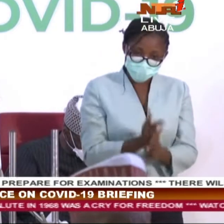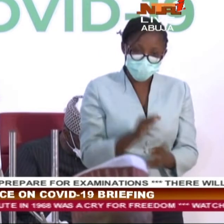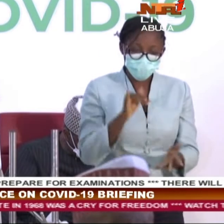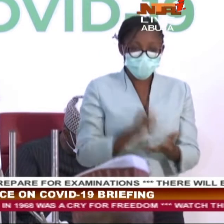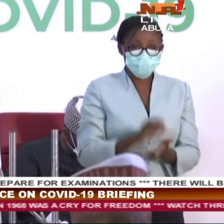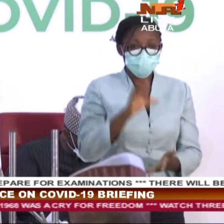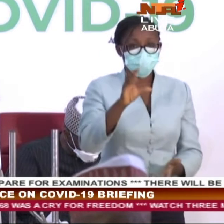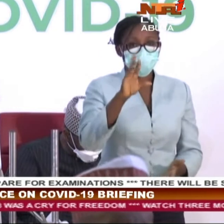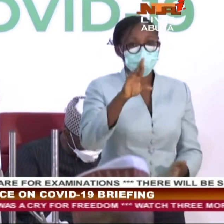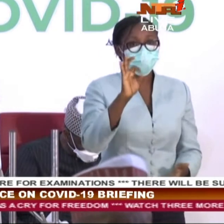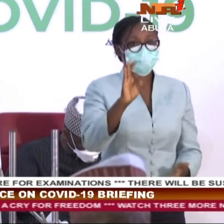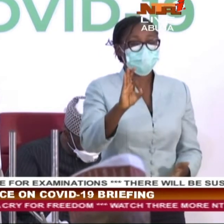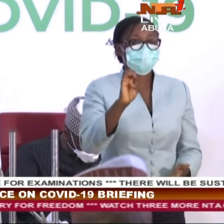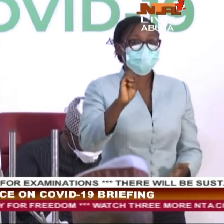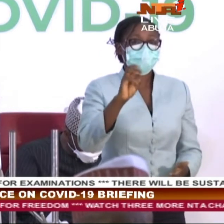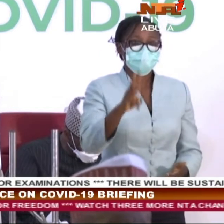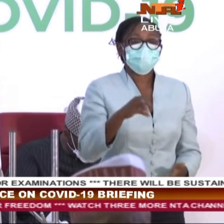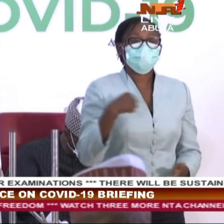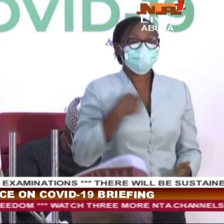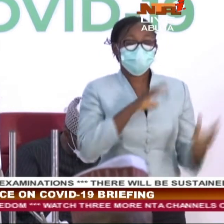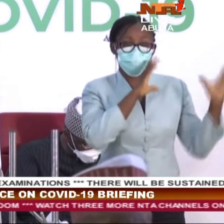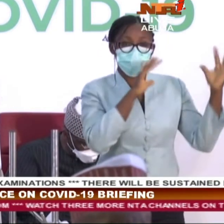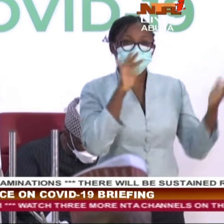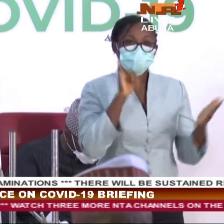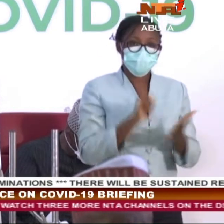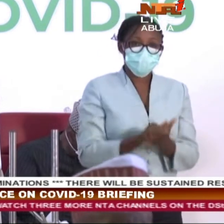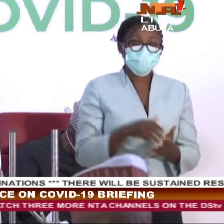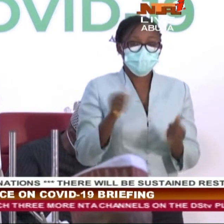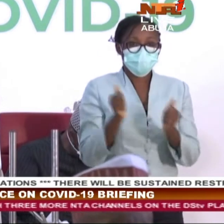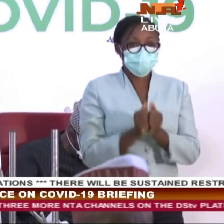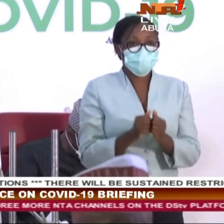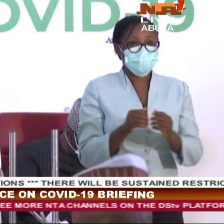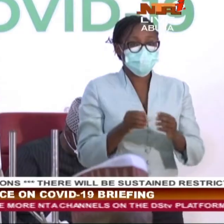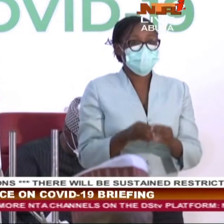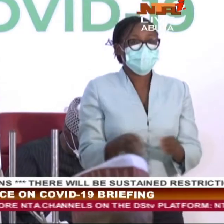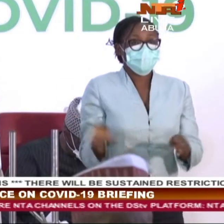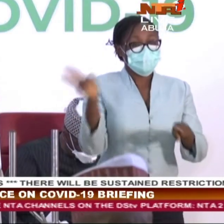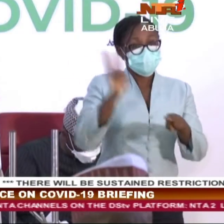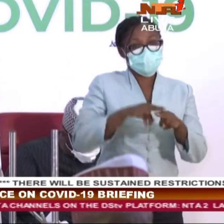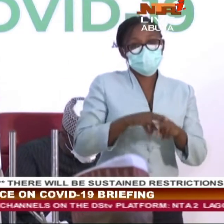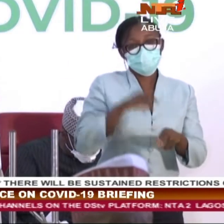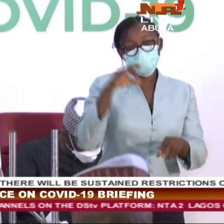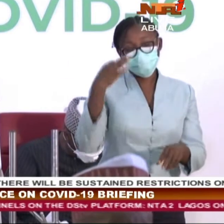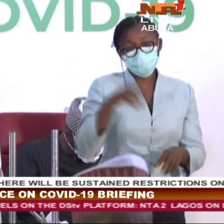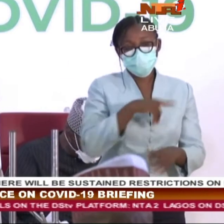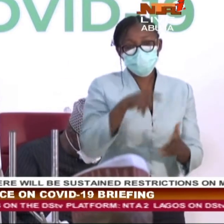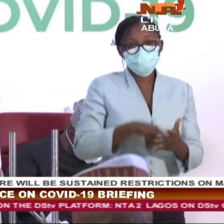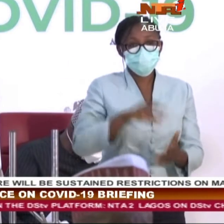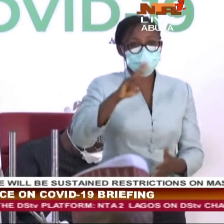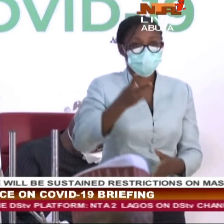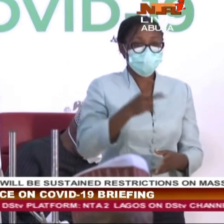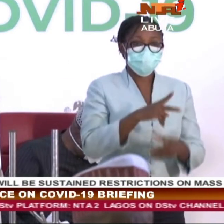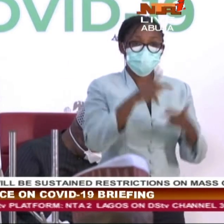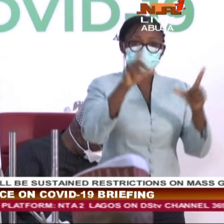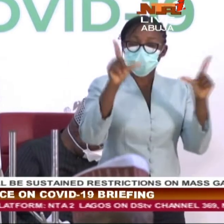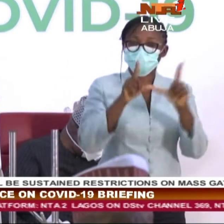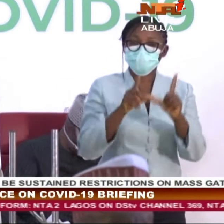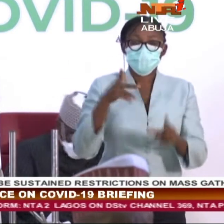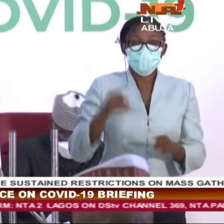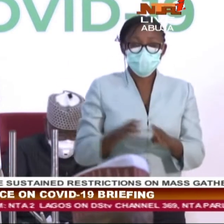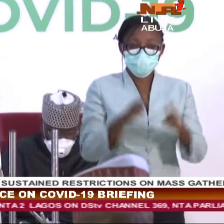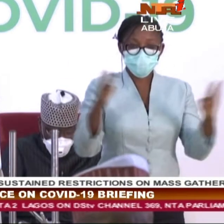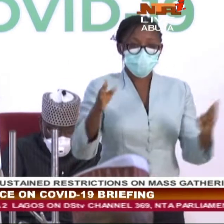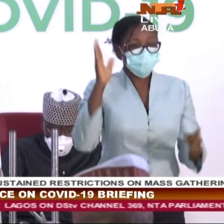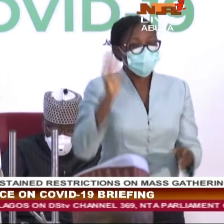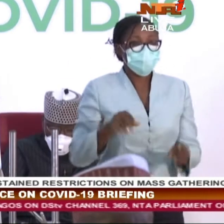we are not back to normal. We hope that with the extension of the current phase, the public would continue to work